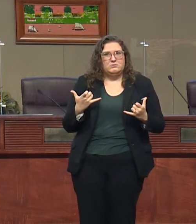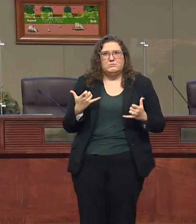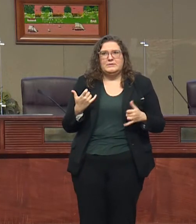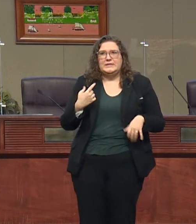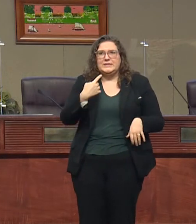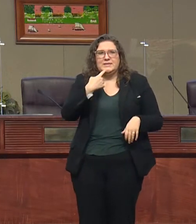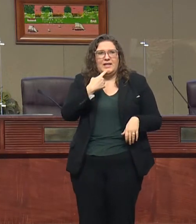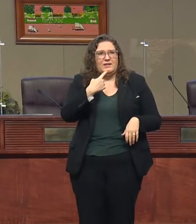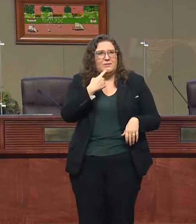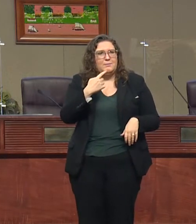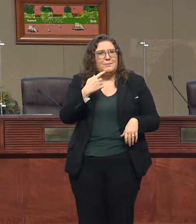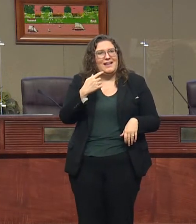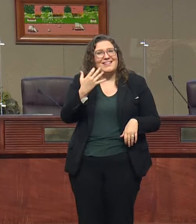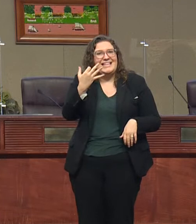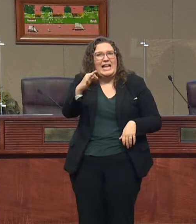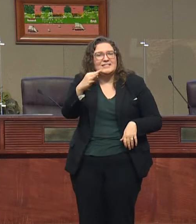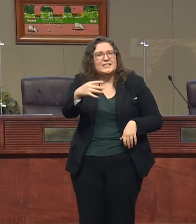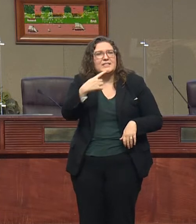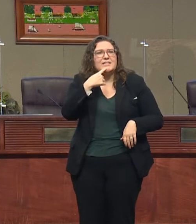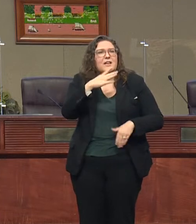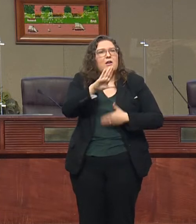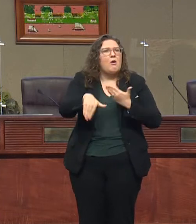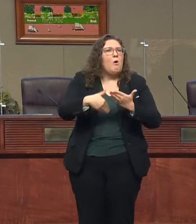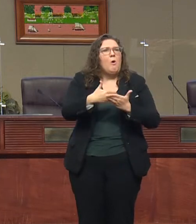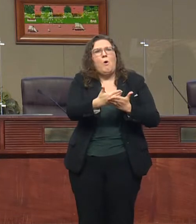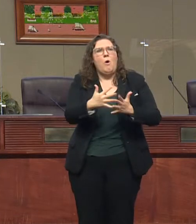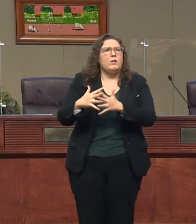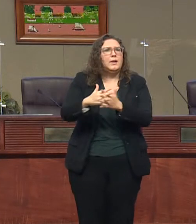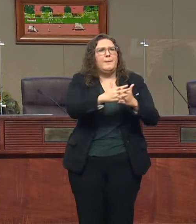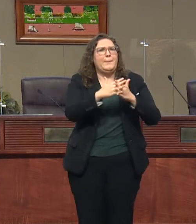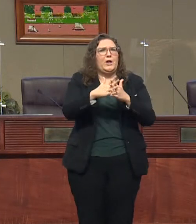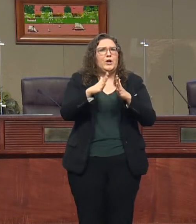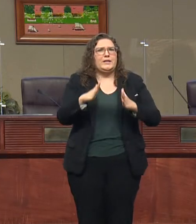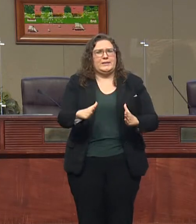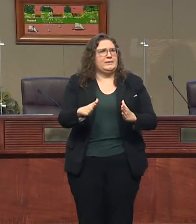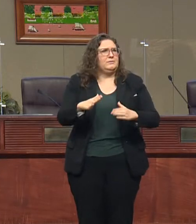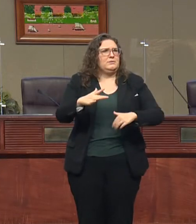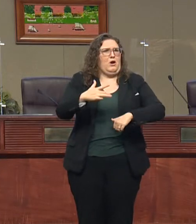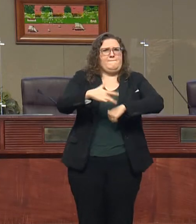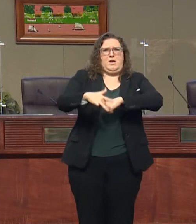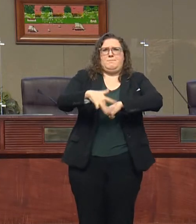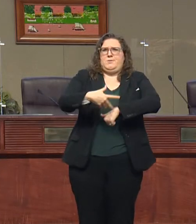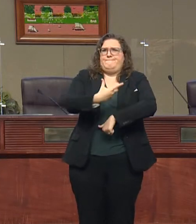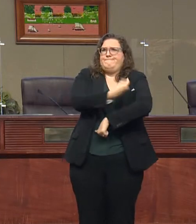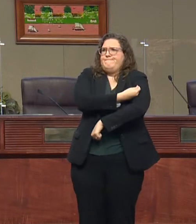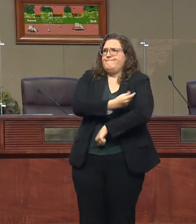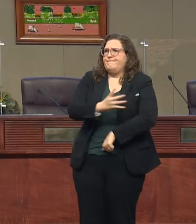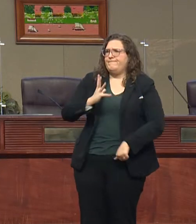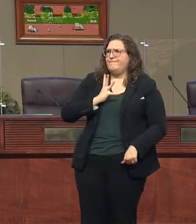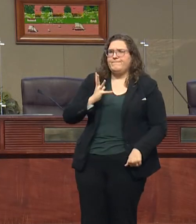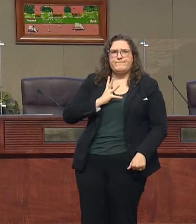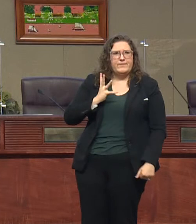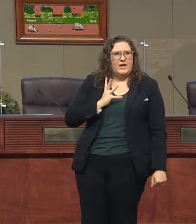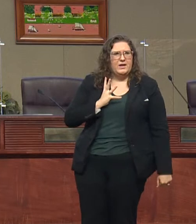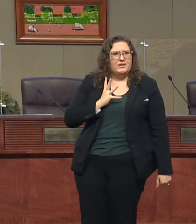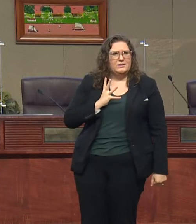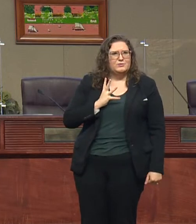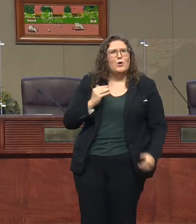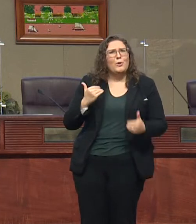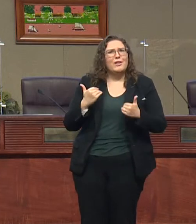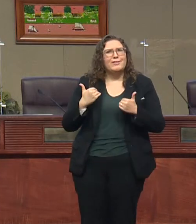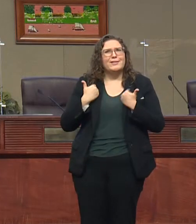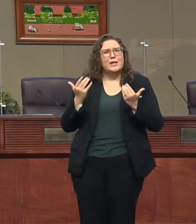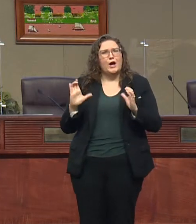president has said that all Americans should have the availability of getting vaccinated. So all of those groups